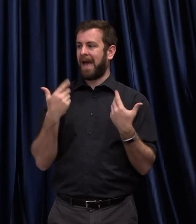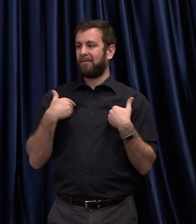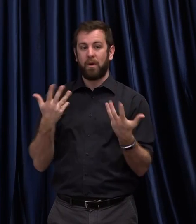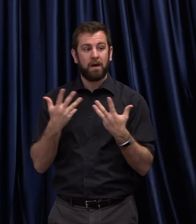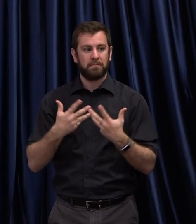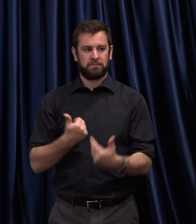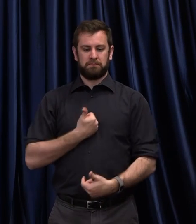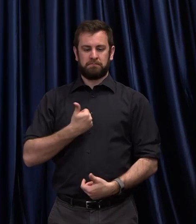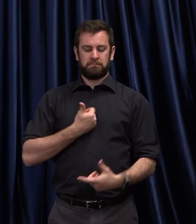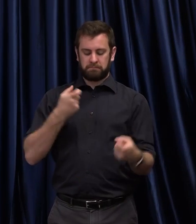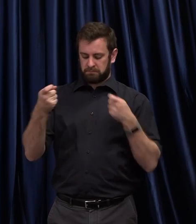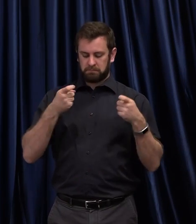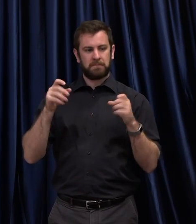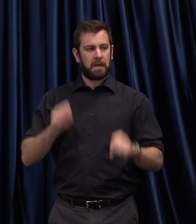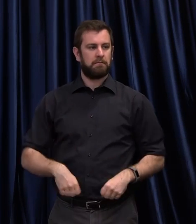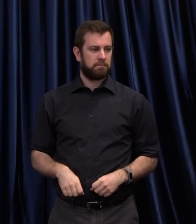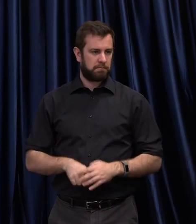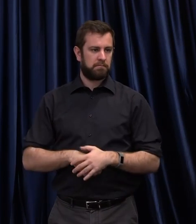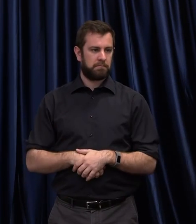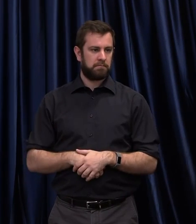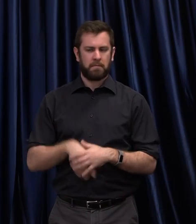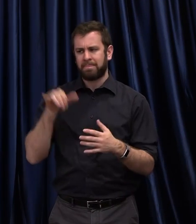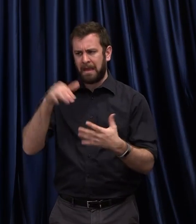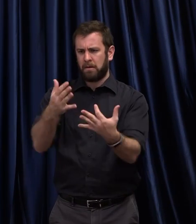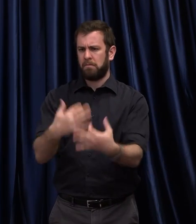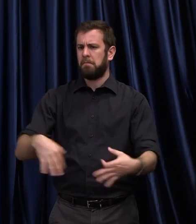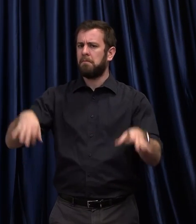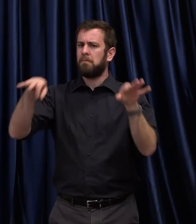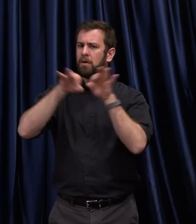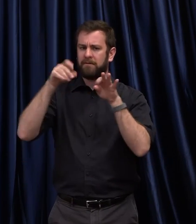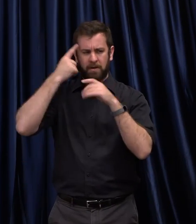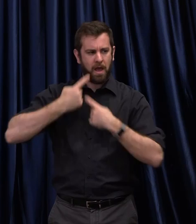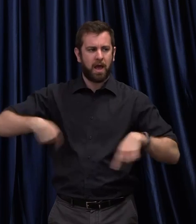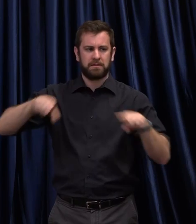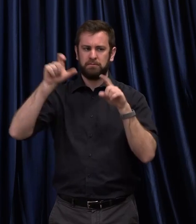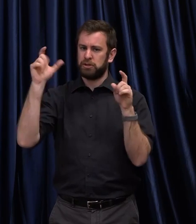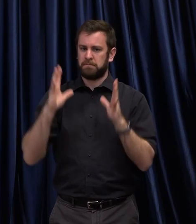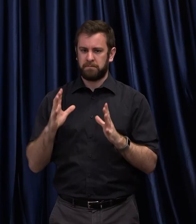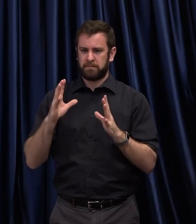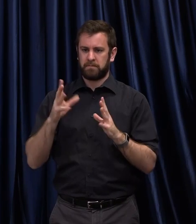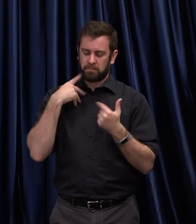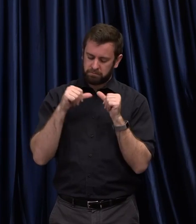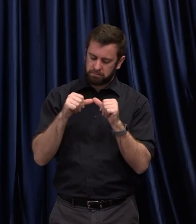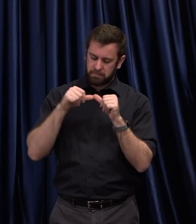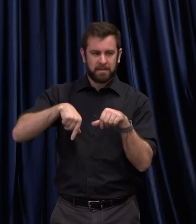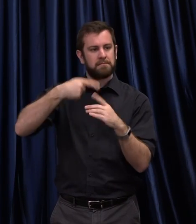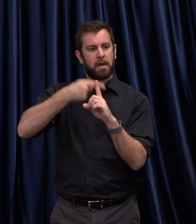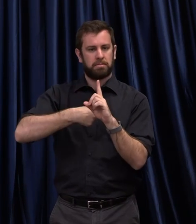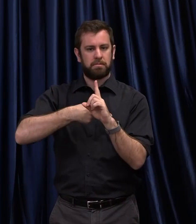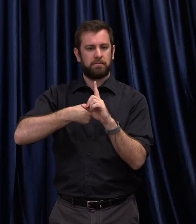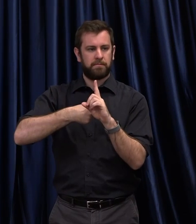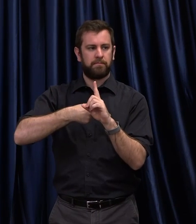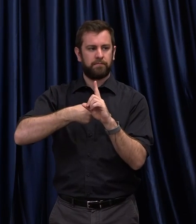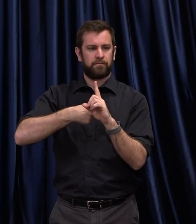Muslims, so critical as we continue through this month. It also helped us in our